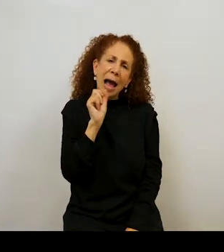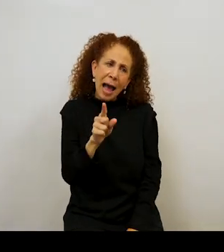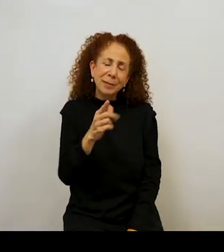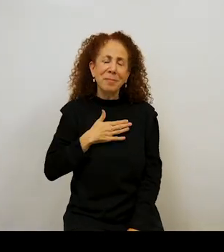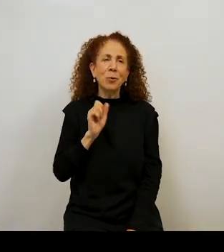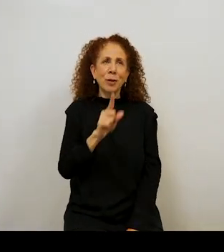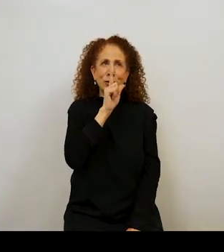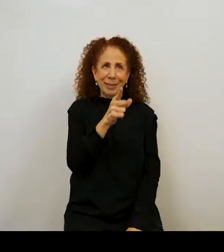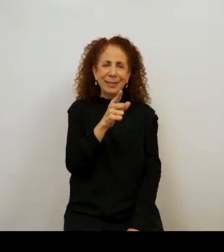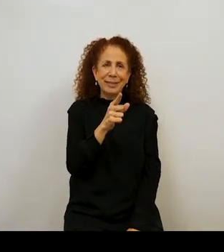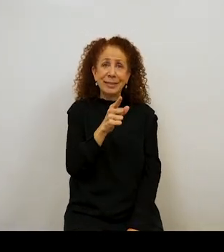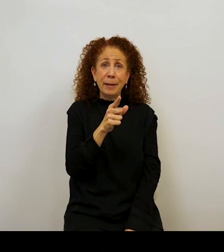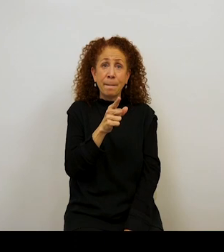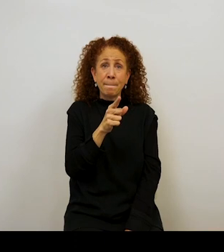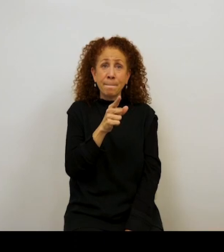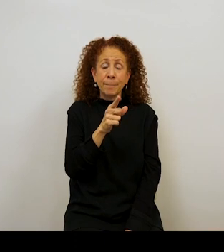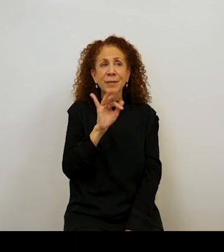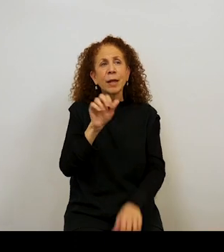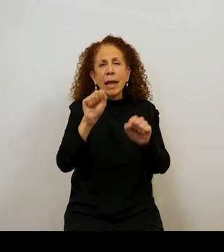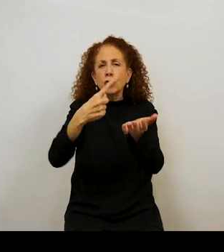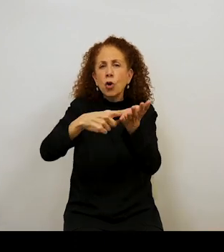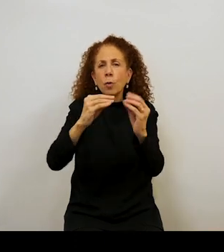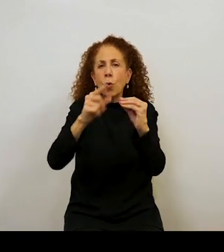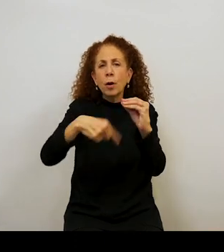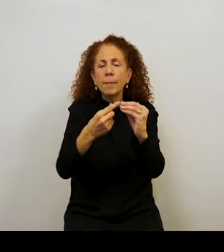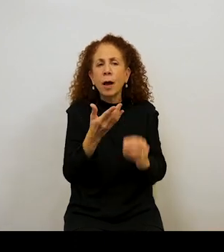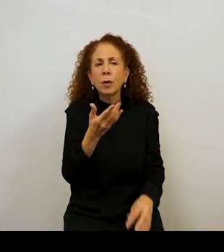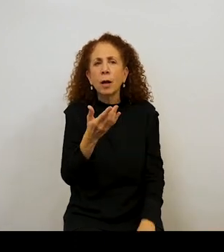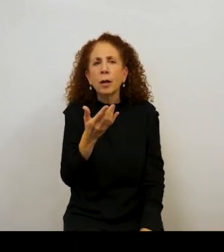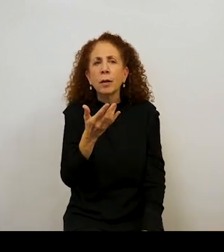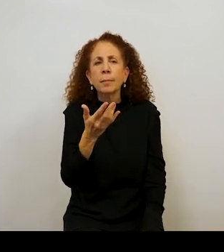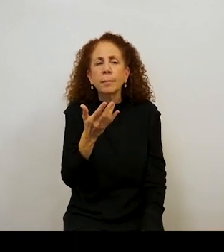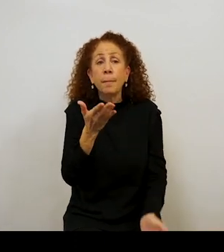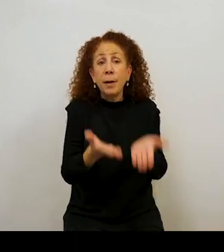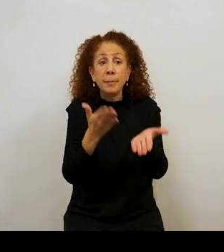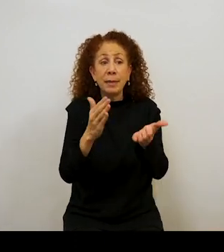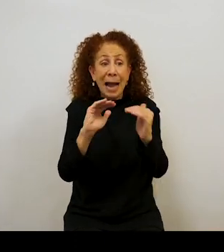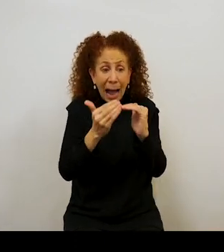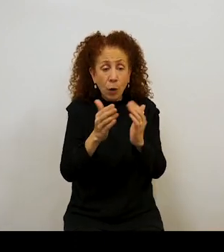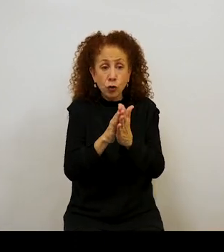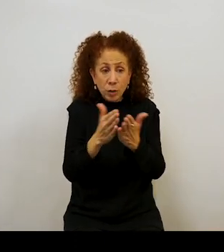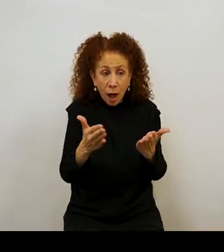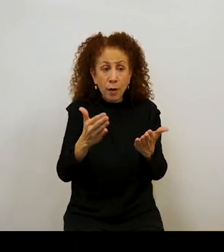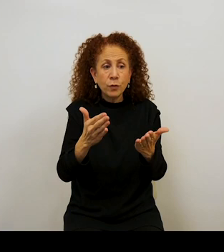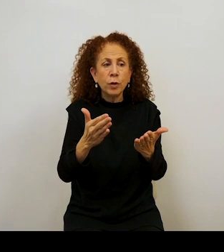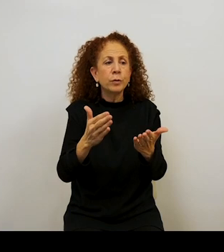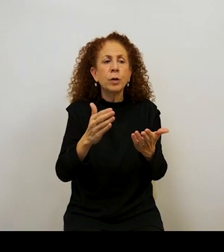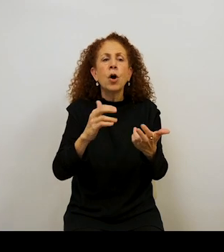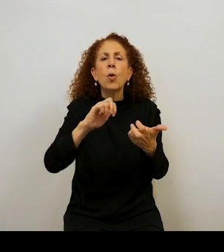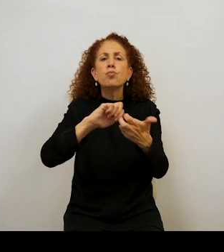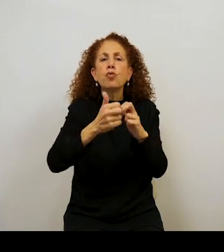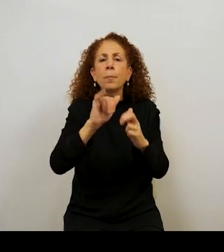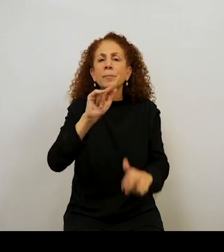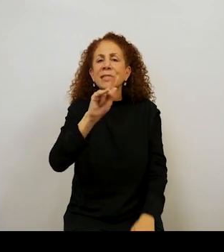question essentially is if you could talk a little bit more about maybe the way that your novel problematizes